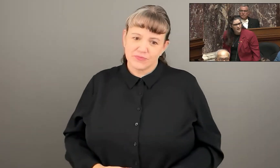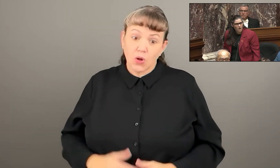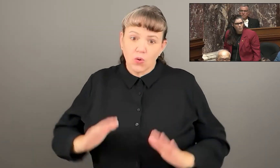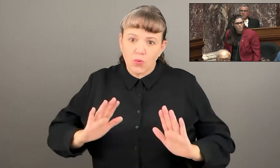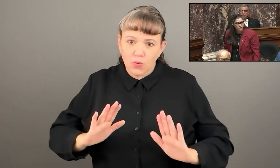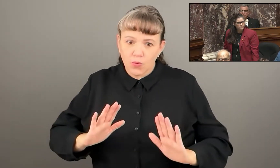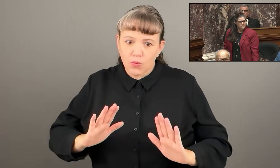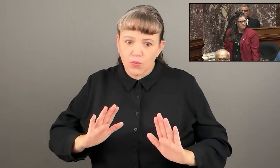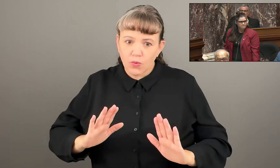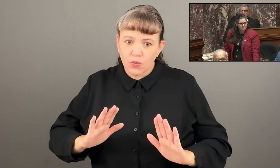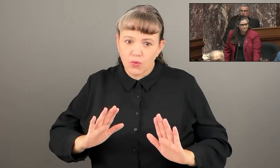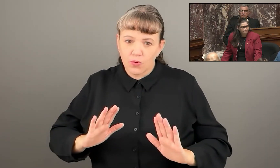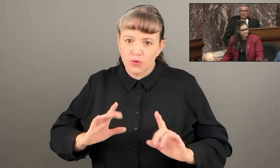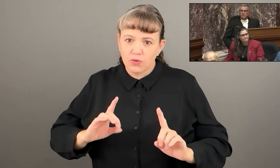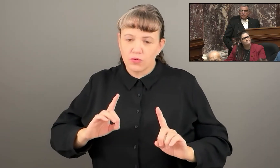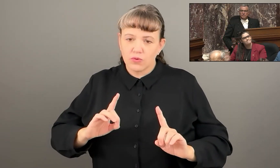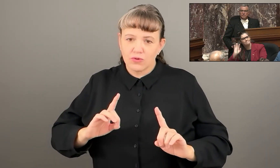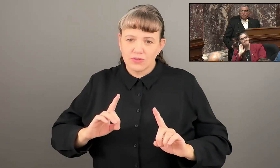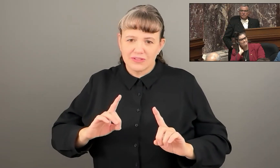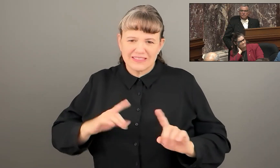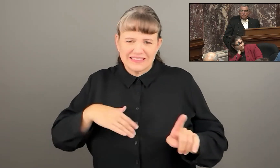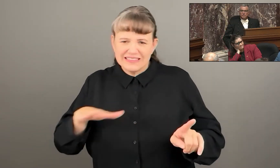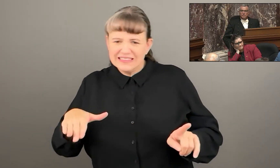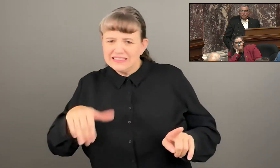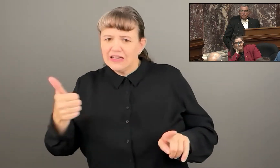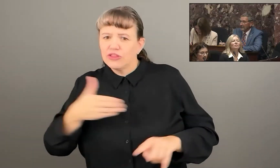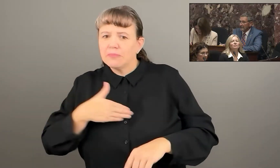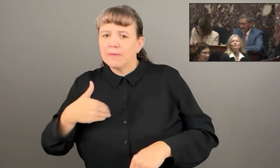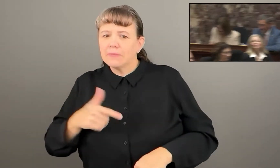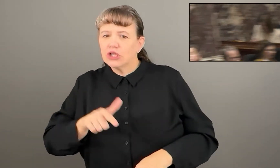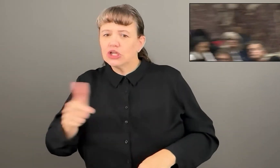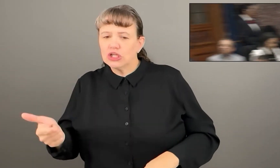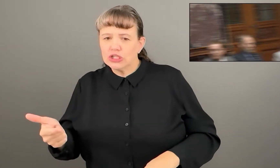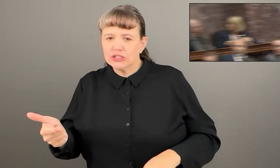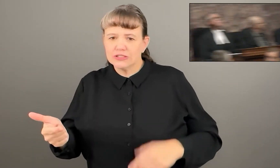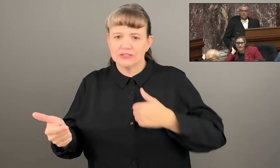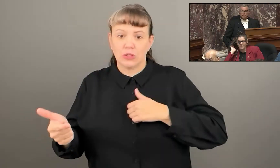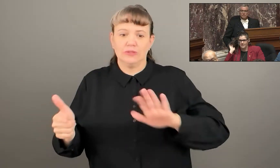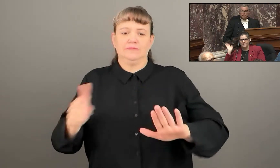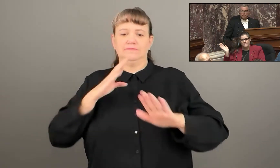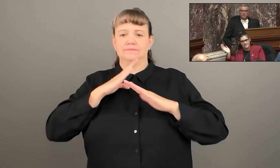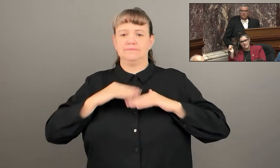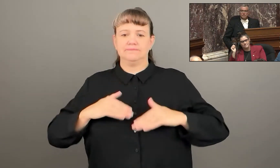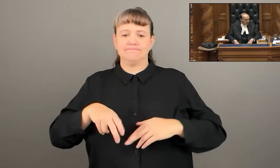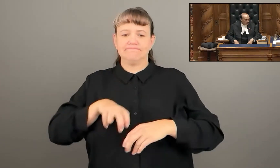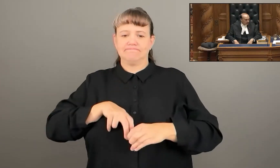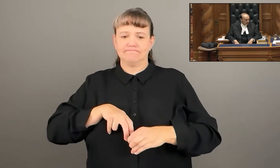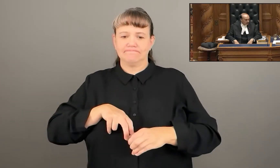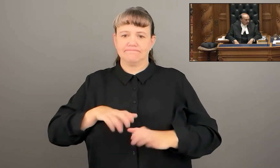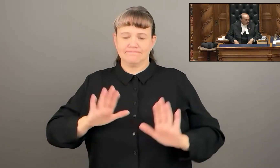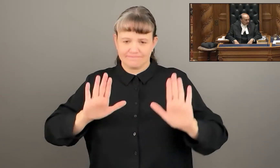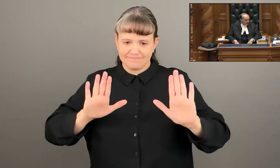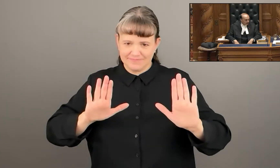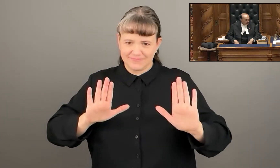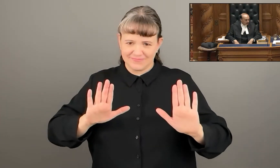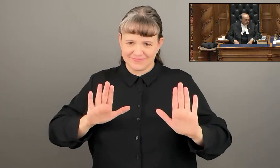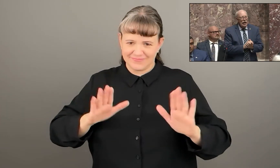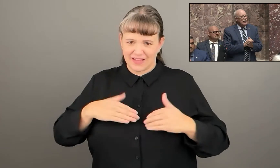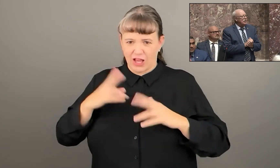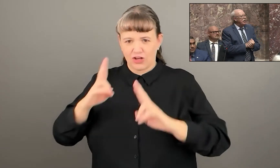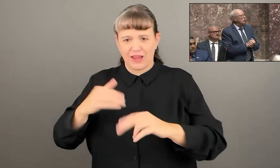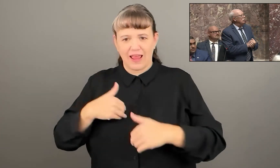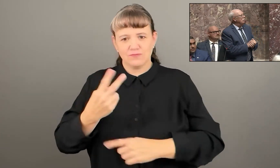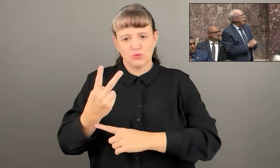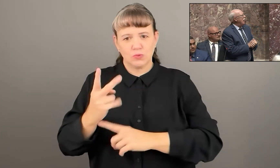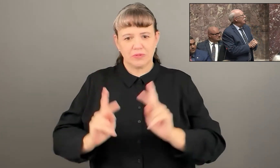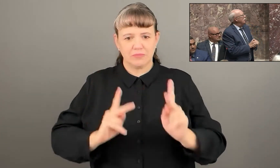Member for Delta South. Thank you, Mr. Speaker. I'm honored today to have two guests from my constituency, Nin